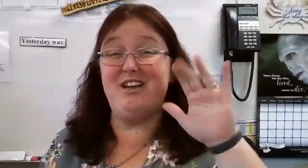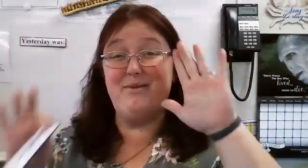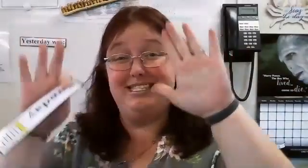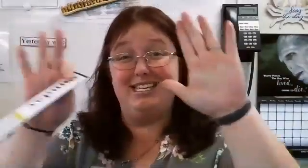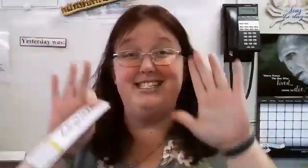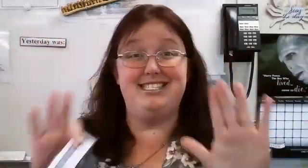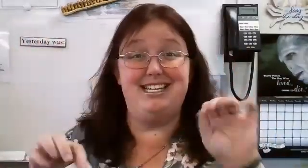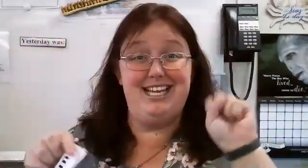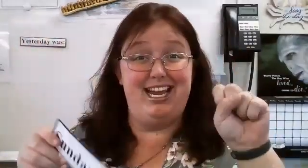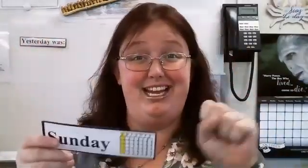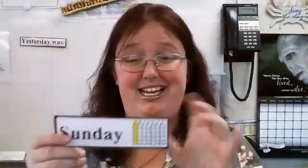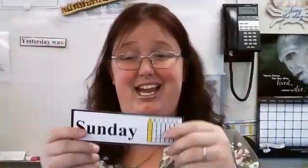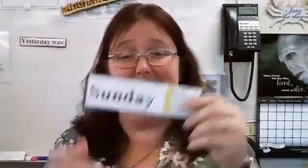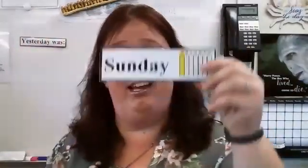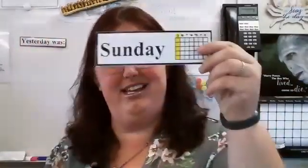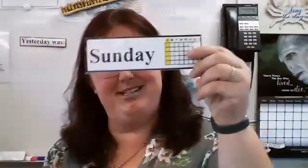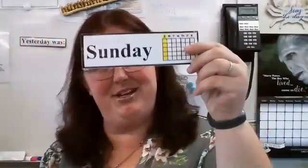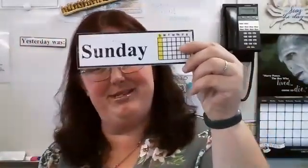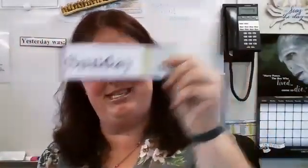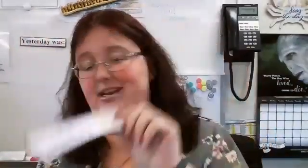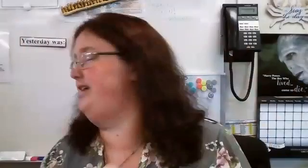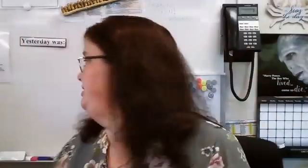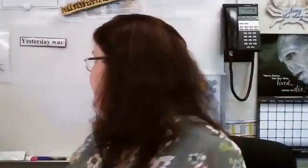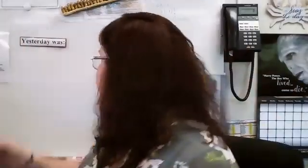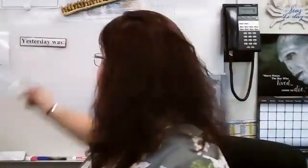Yesterday was Sunday. Yeah, yesterday was Sunday. So,